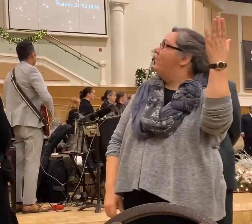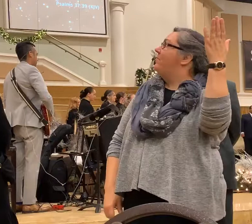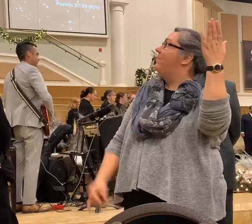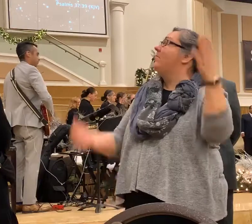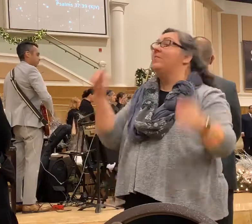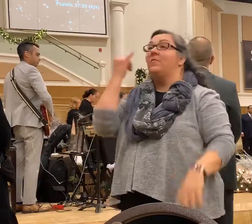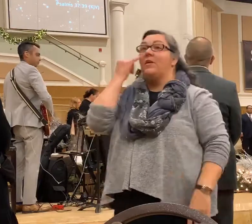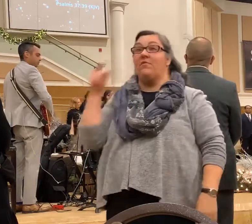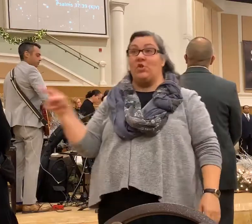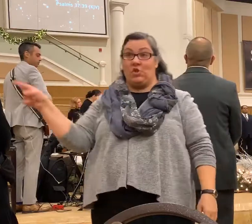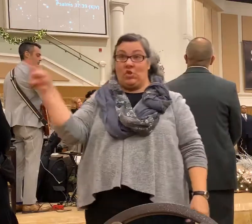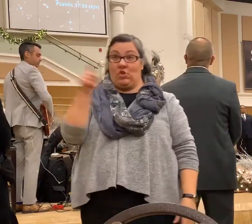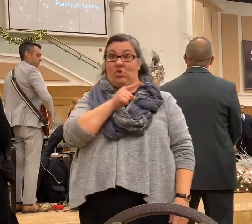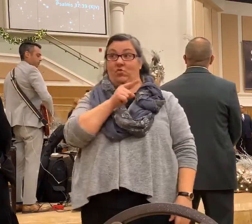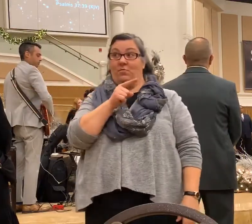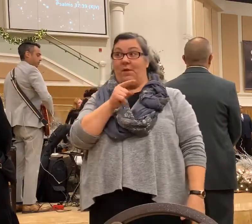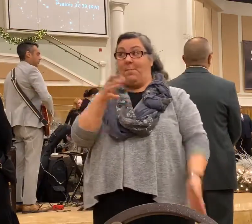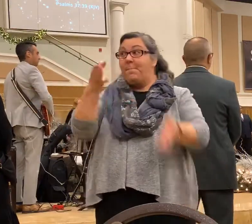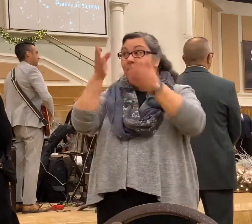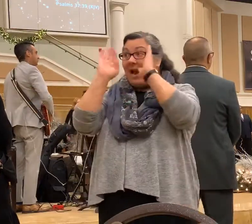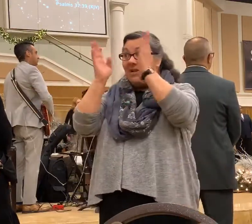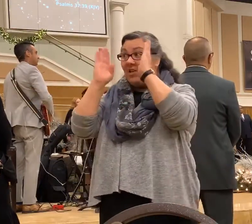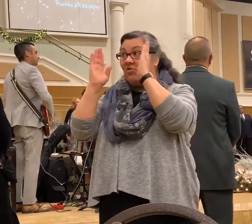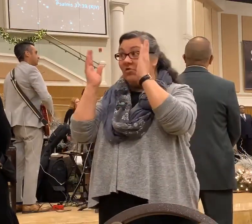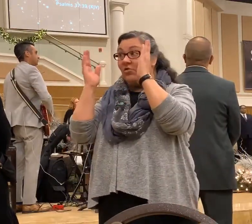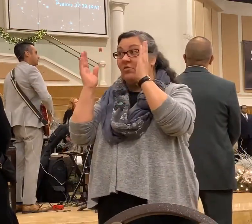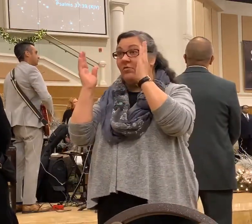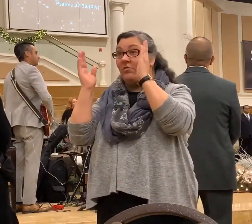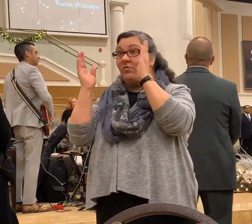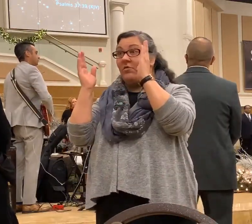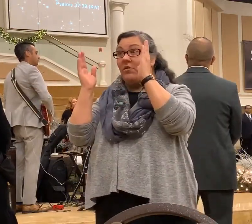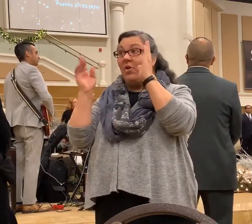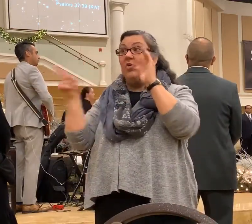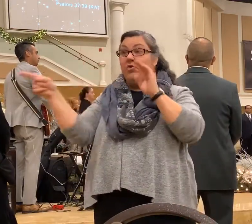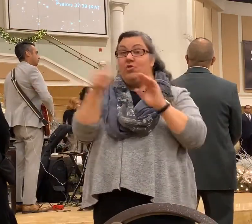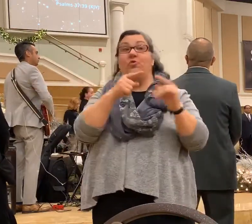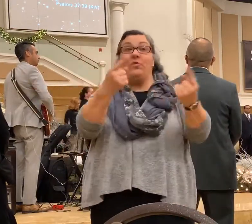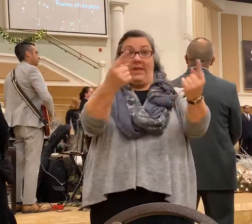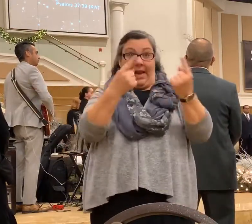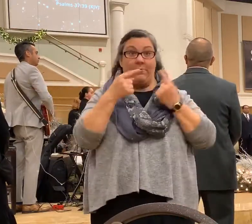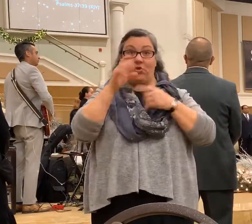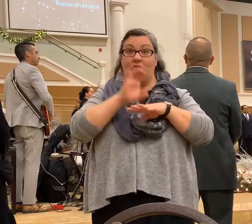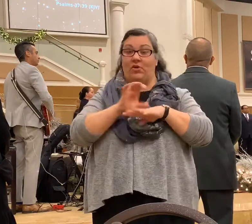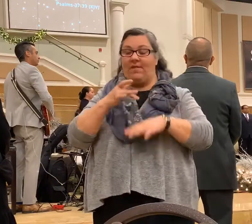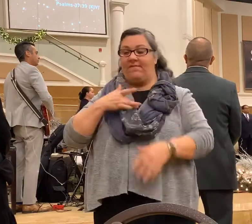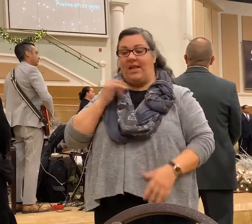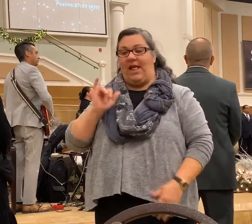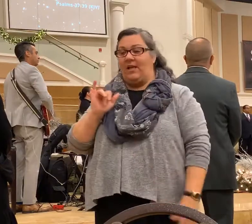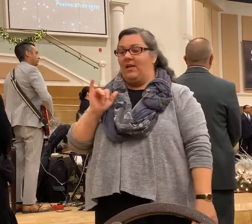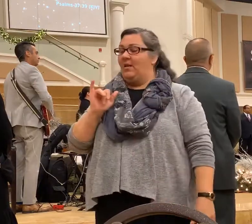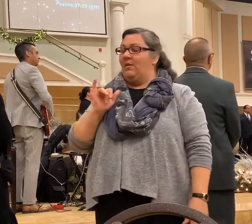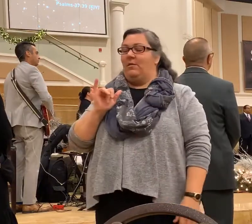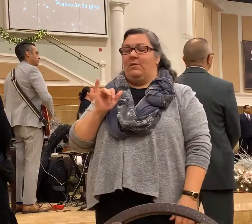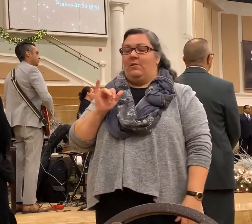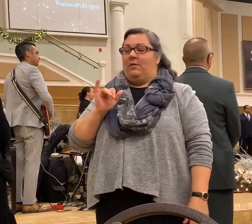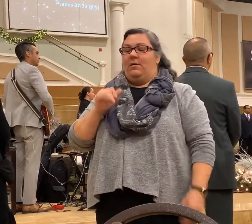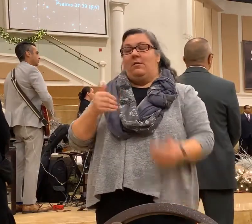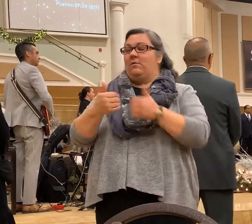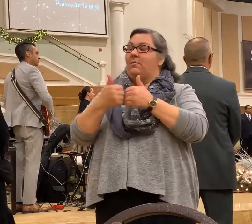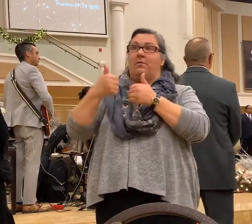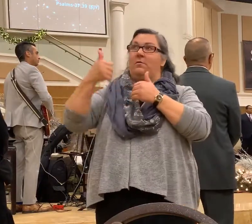If you've been listening at all, and you came to the service feeling like you were so far from